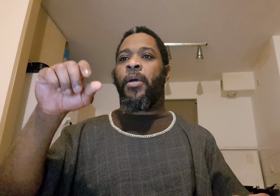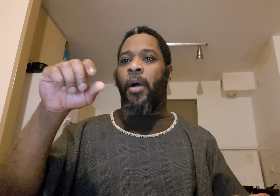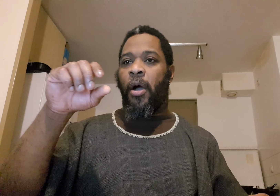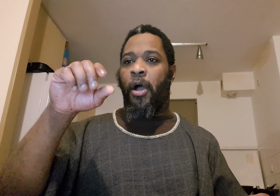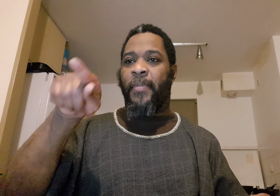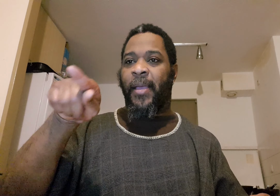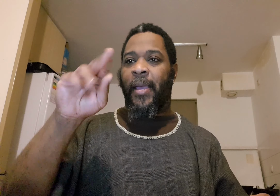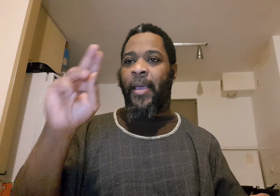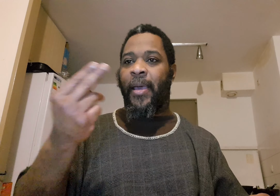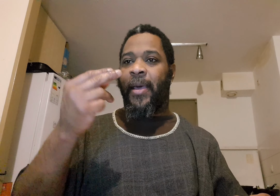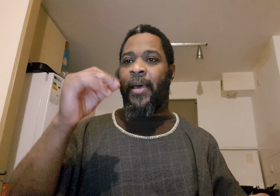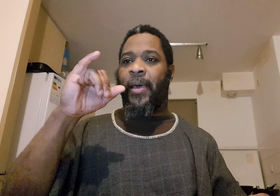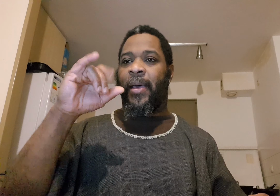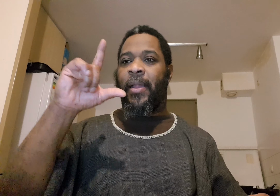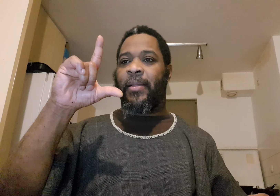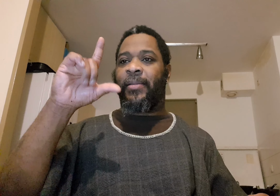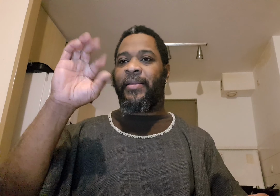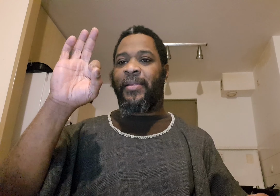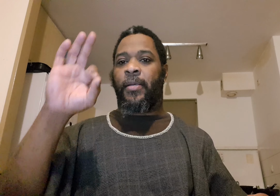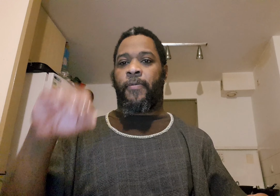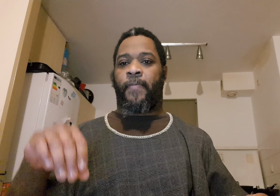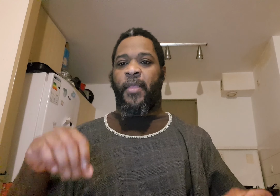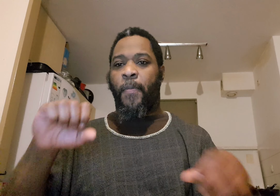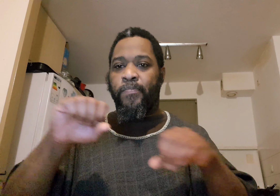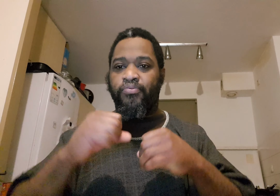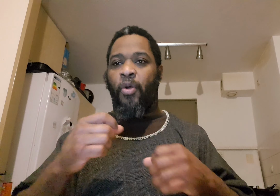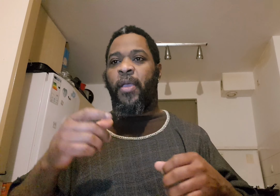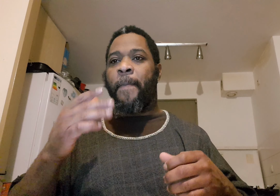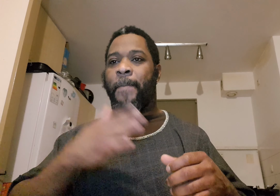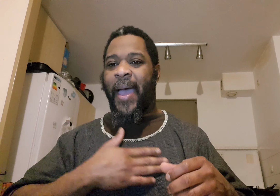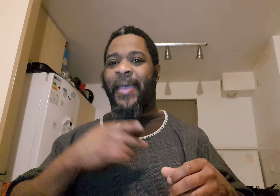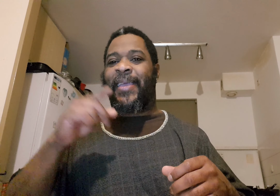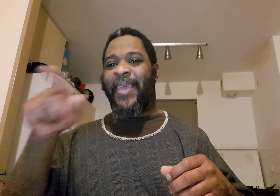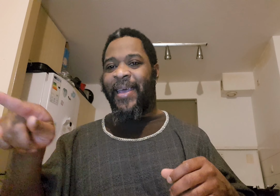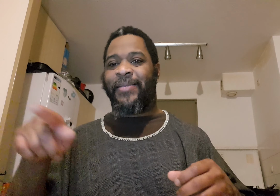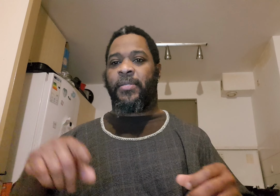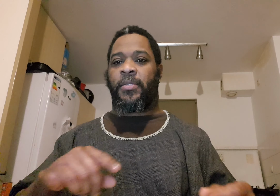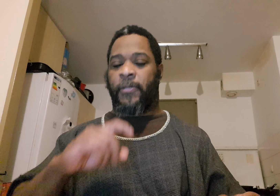on heart, broken by character.